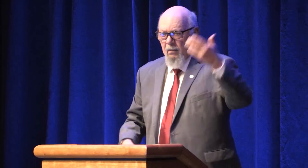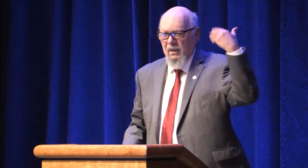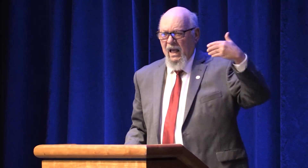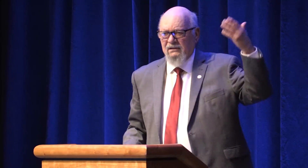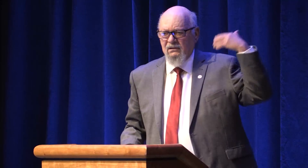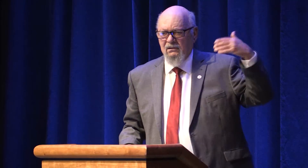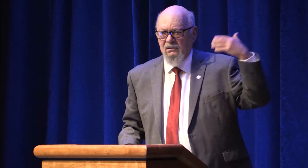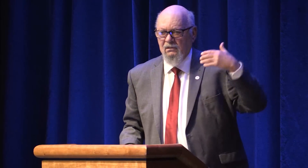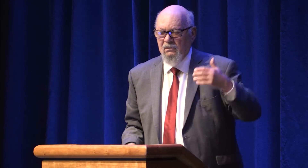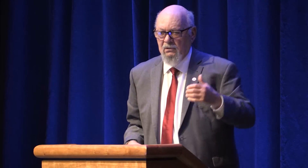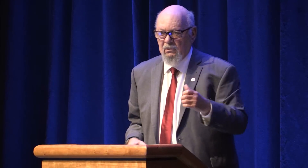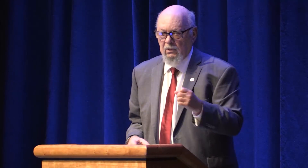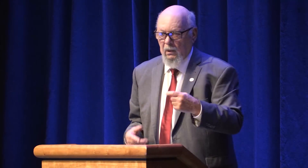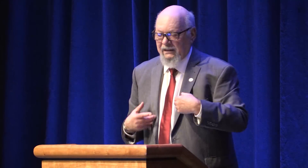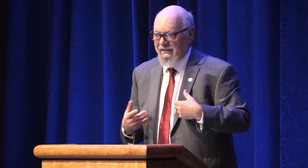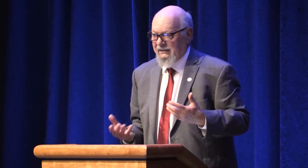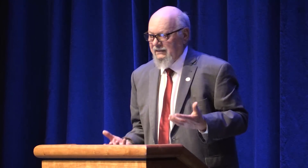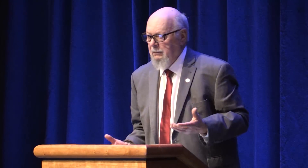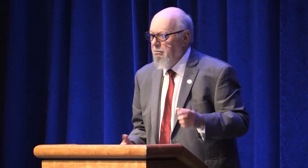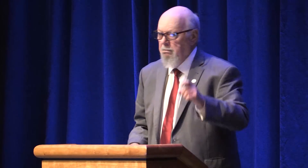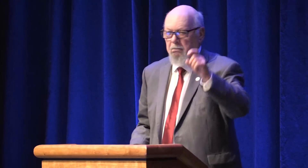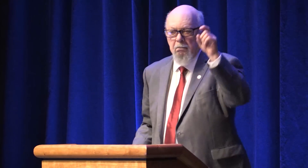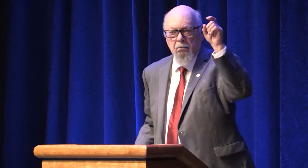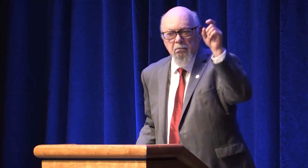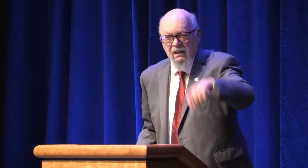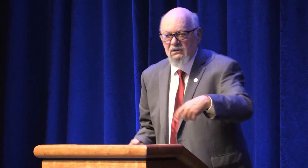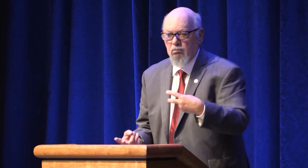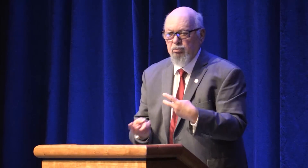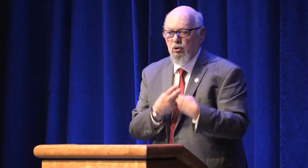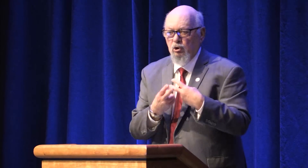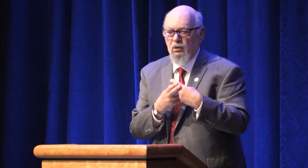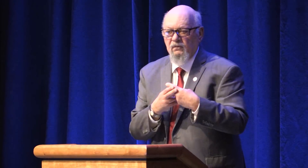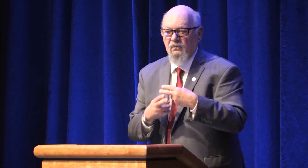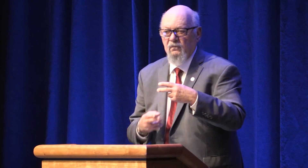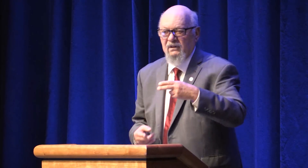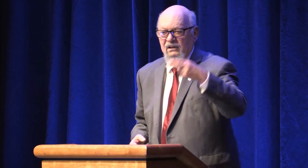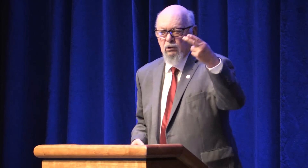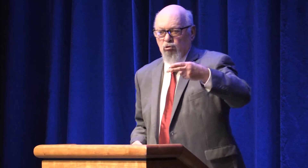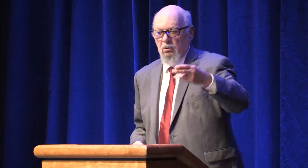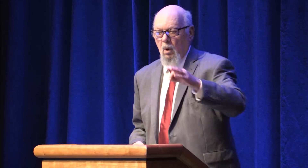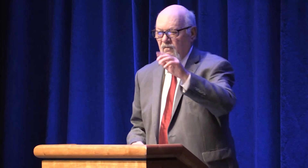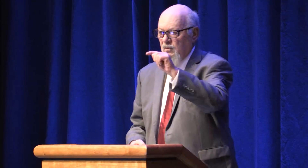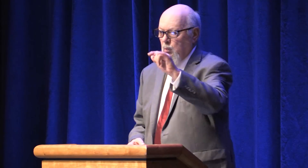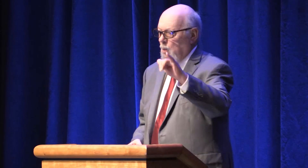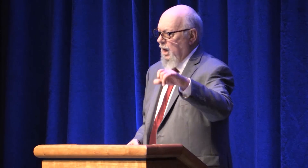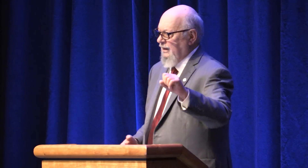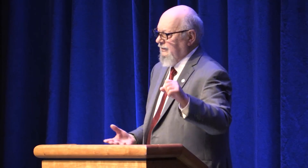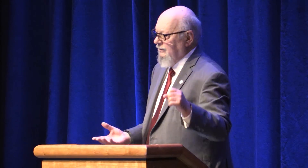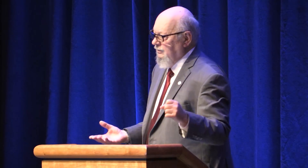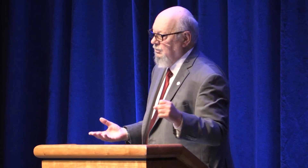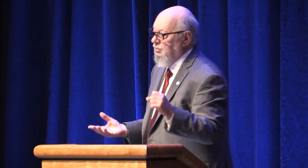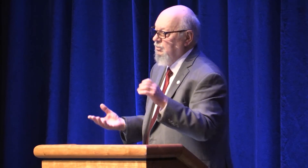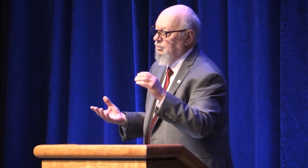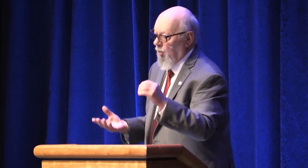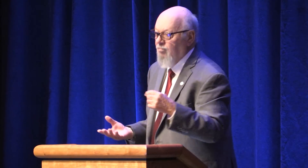what's happened in our past and what has happened in our history. And that's what led me to realize that we really need